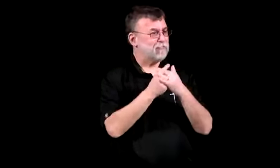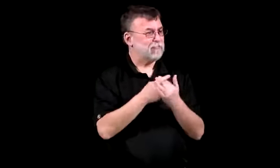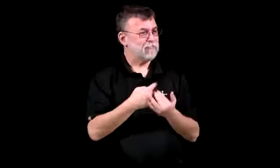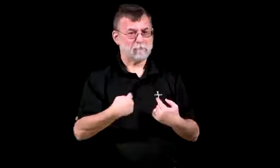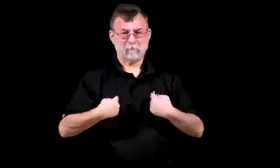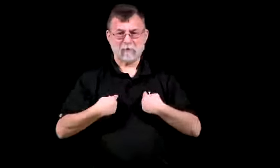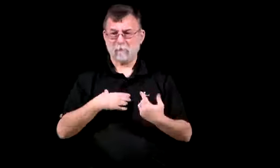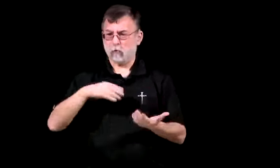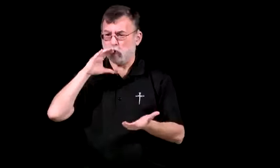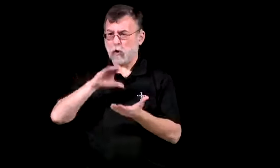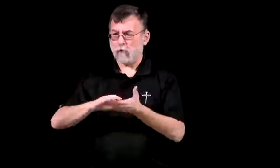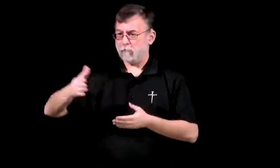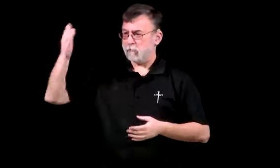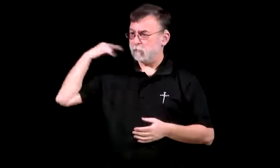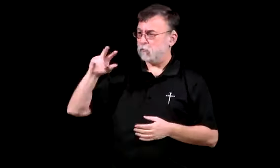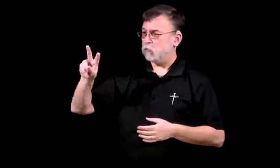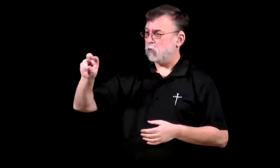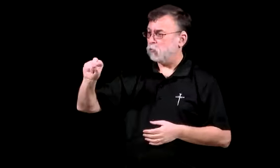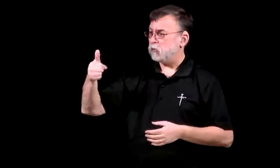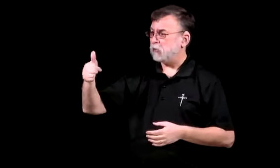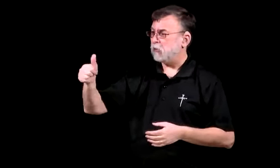One example that just comes to mind is in